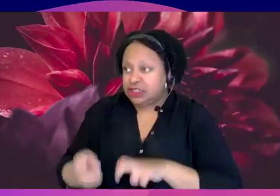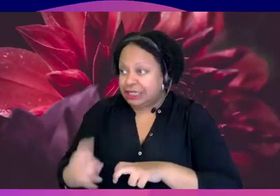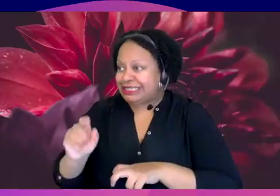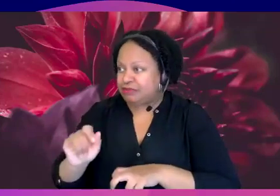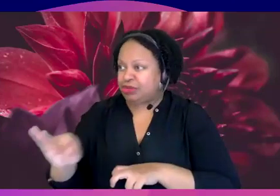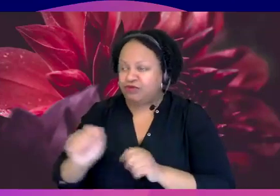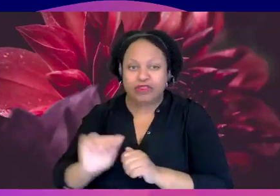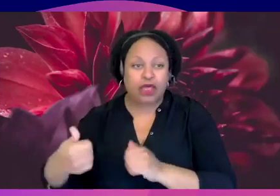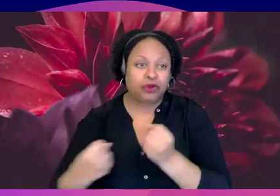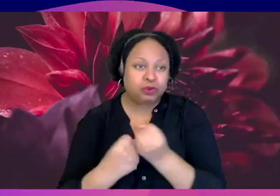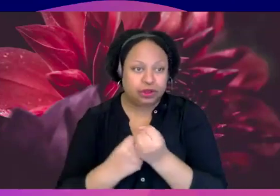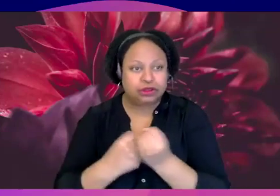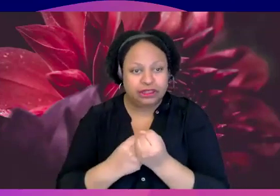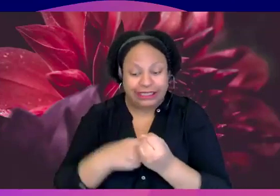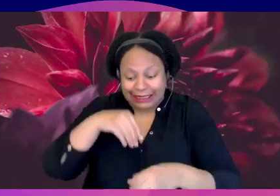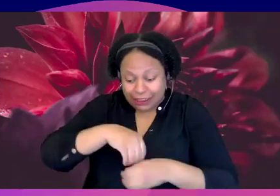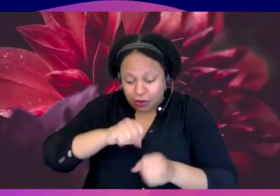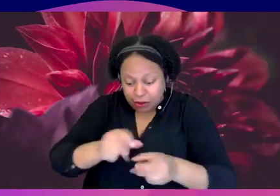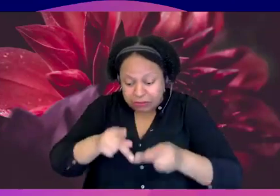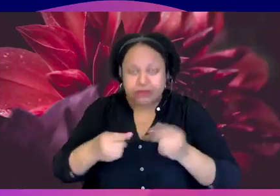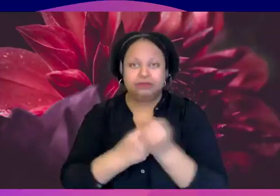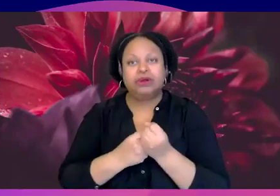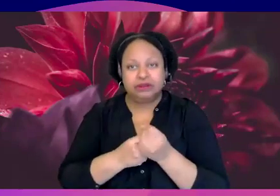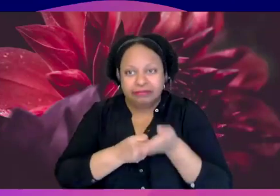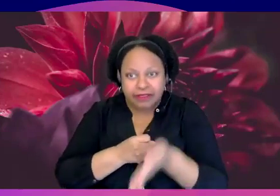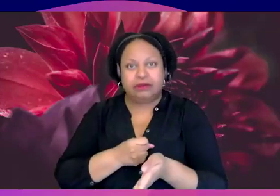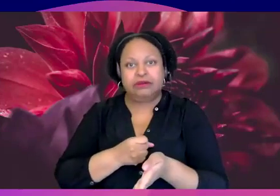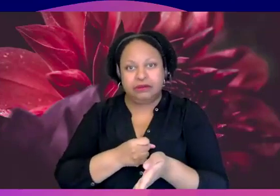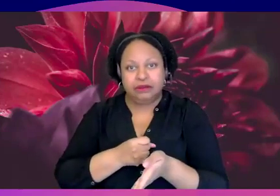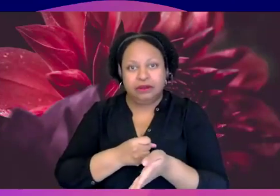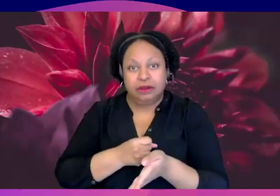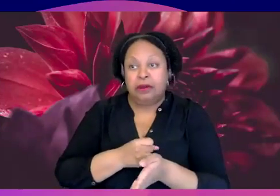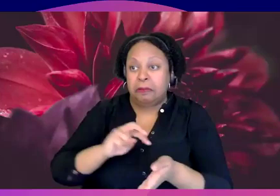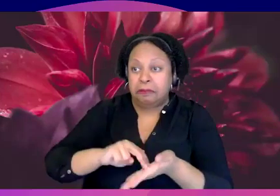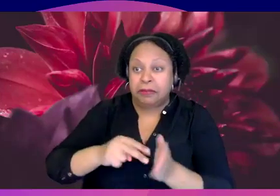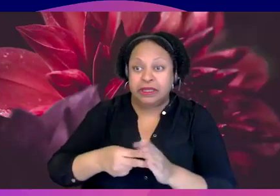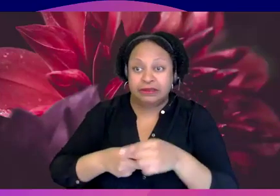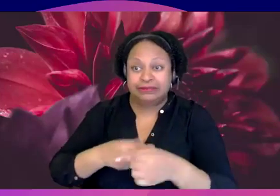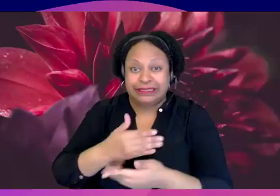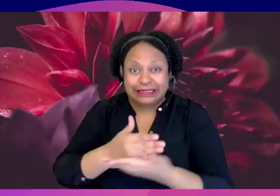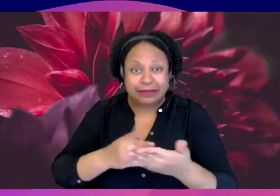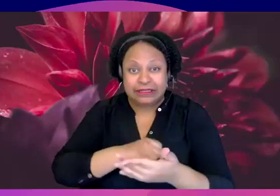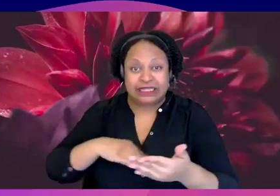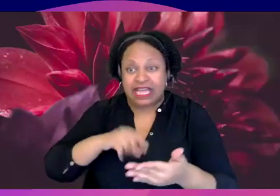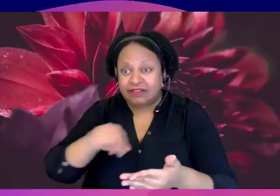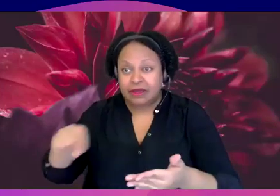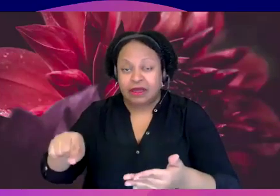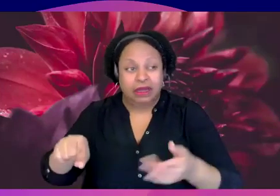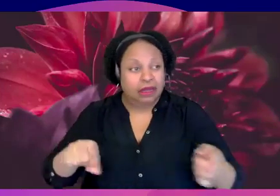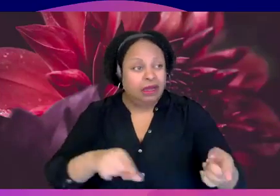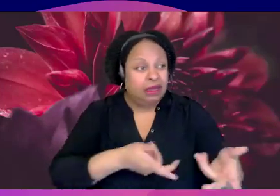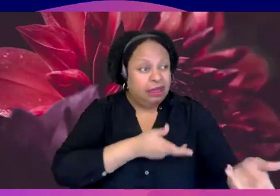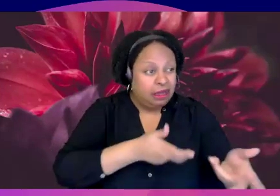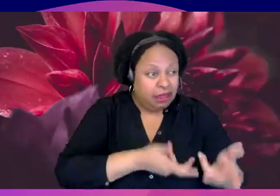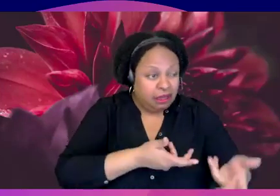have that kind of support in your workplace to be able to lean on those folks when you need to debrief. You need